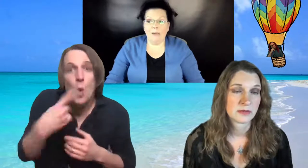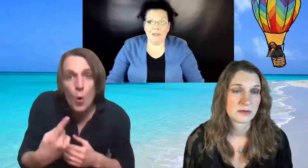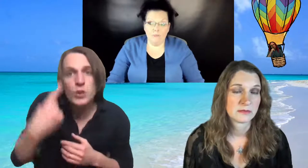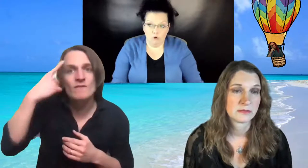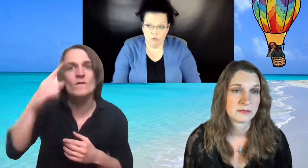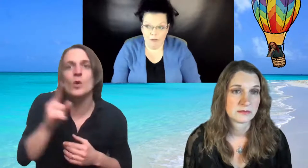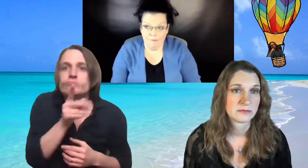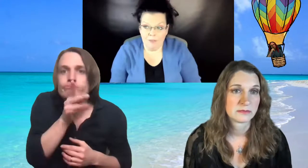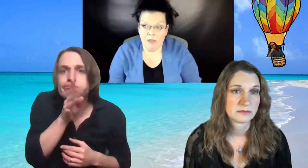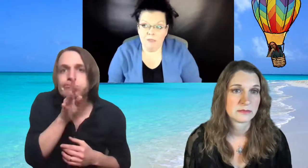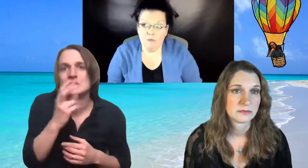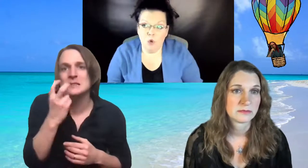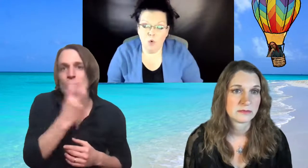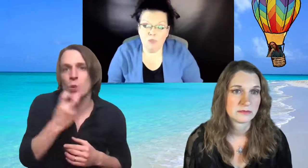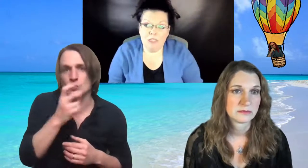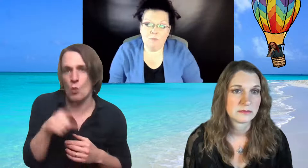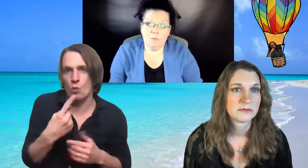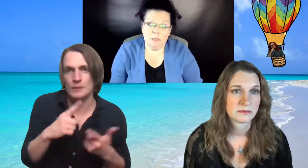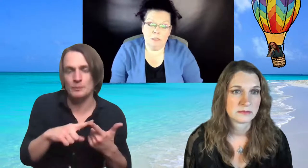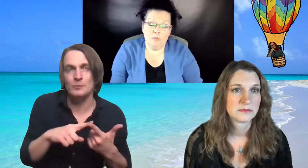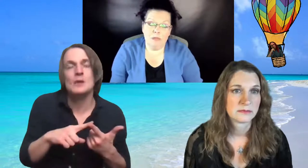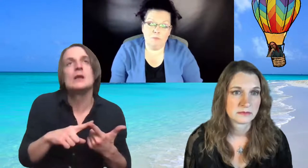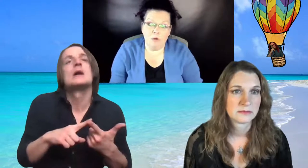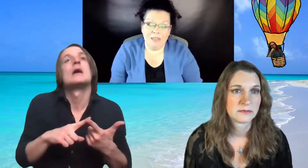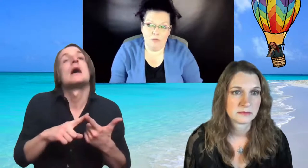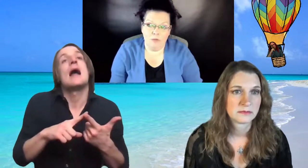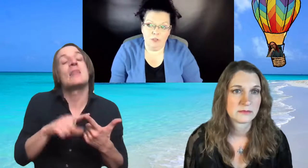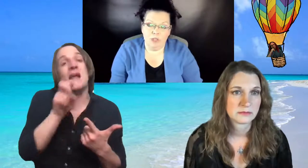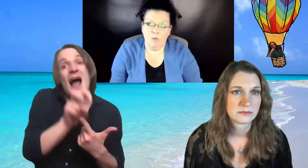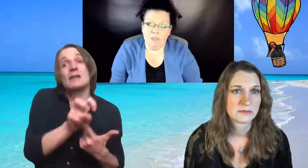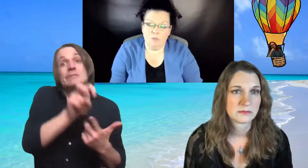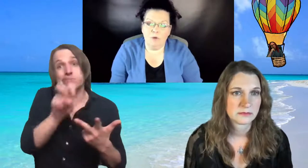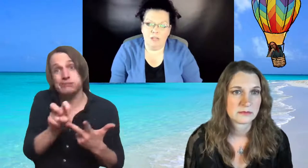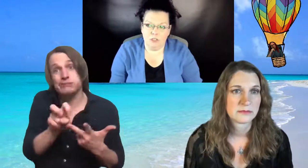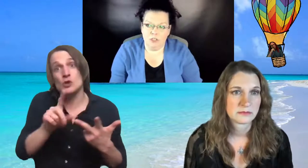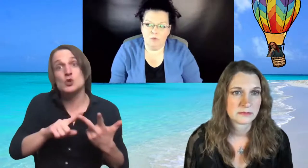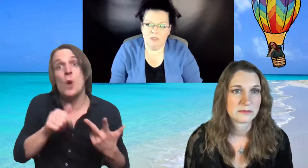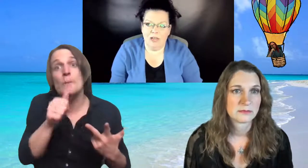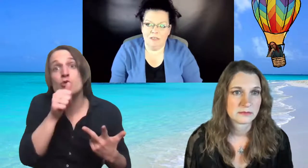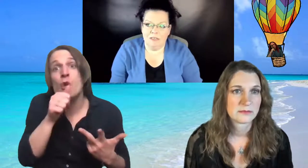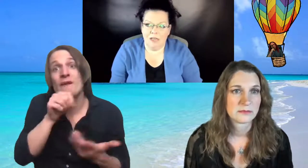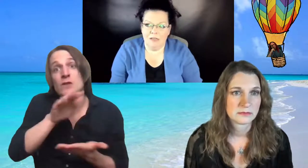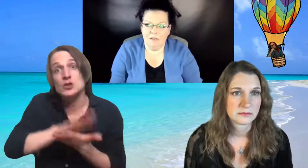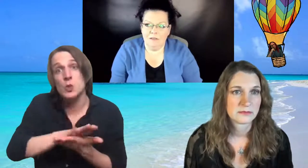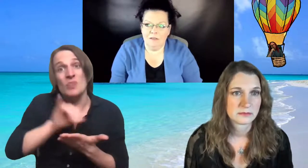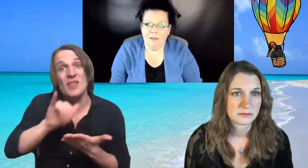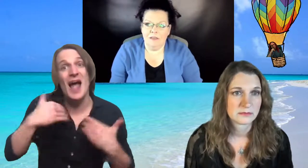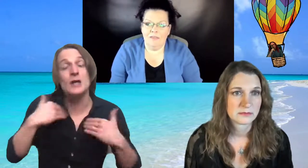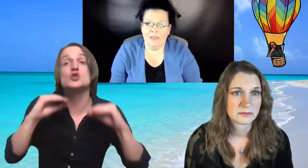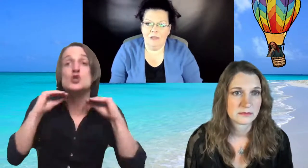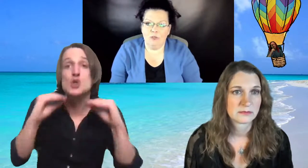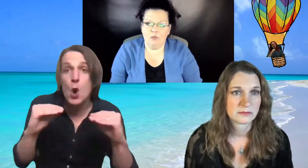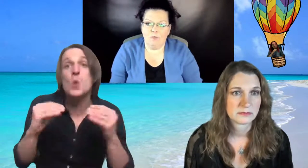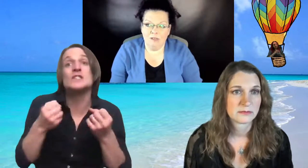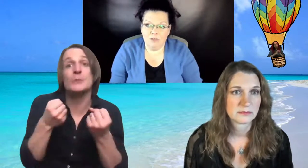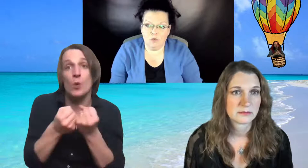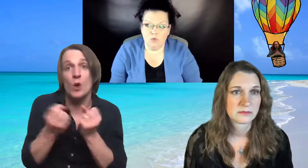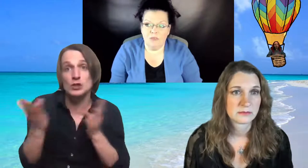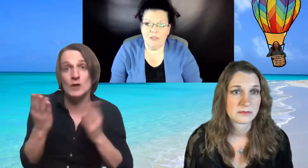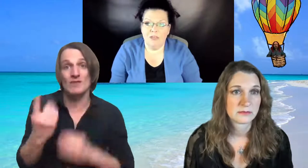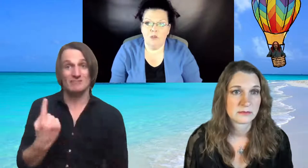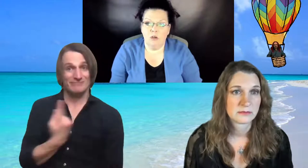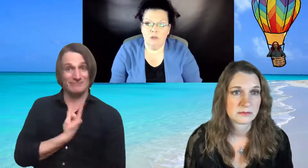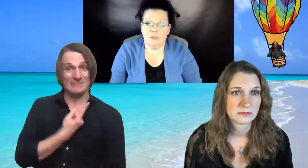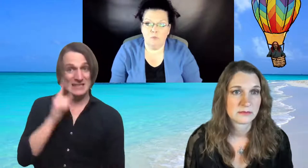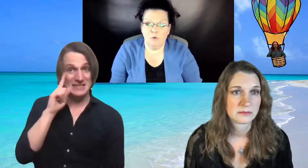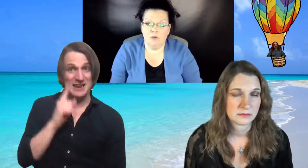a pilot program that was only spoken language. It was spoken English, it was not in sign. And then I went to a private school